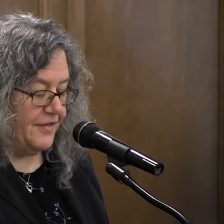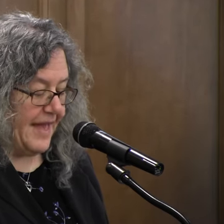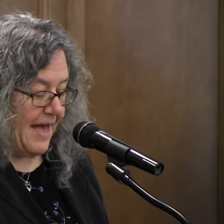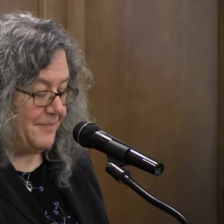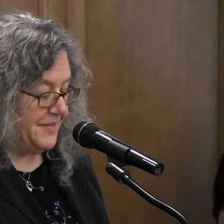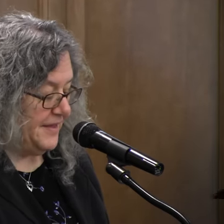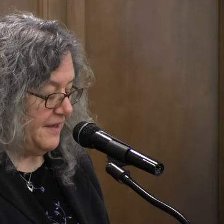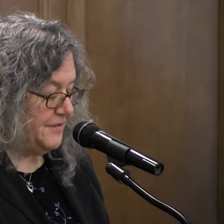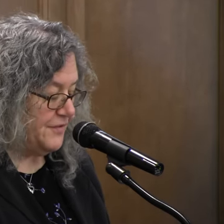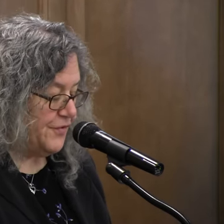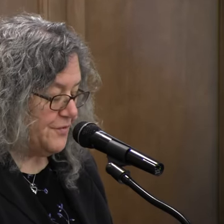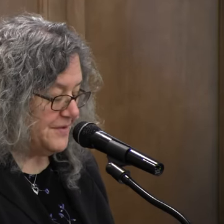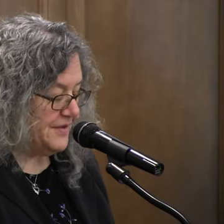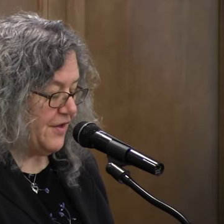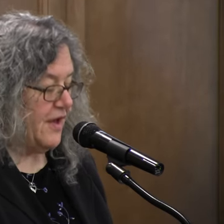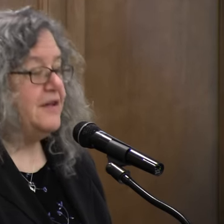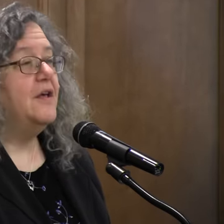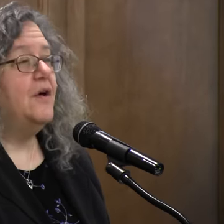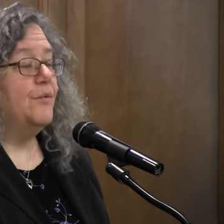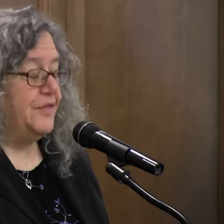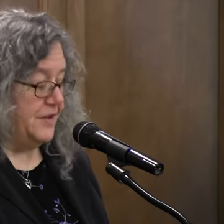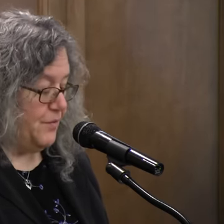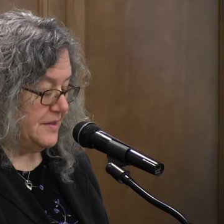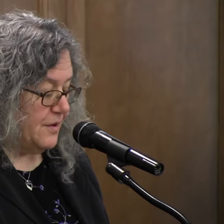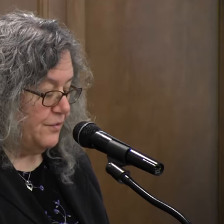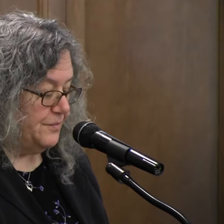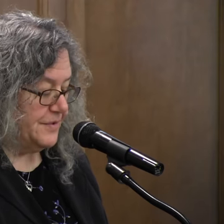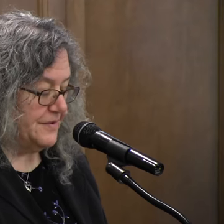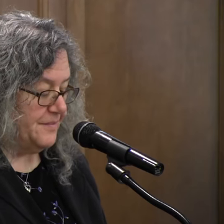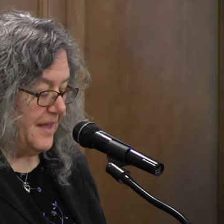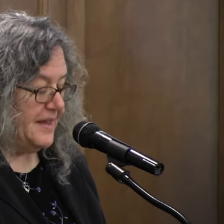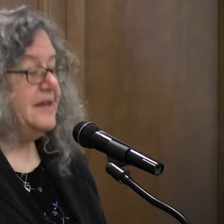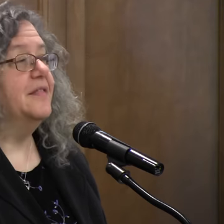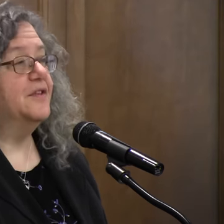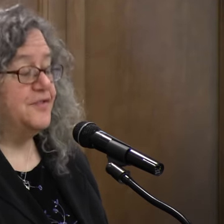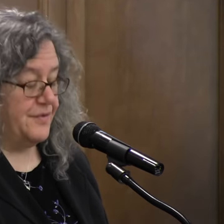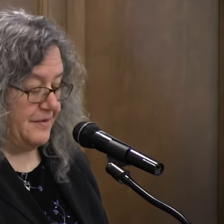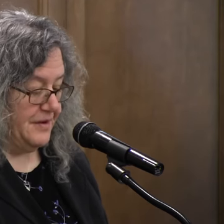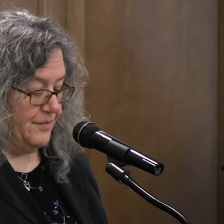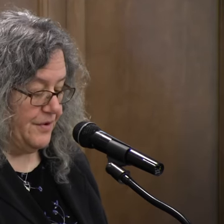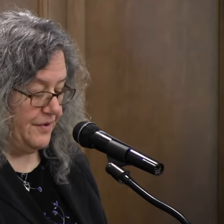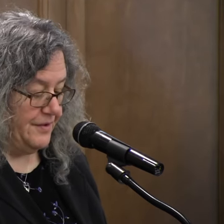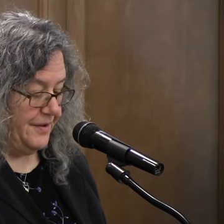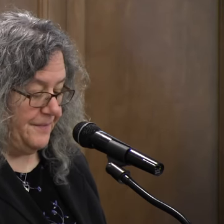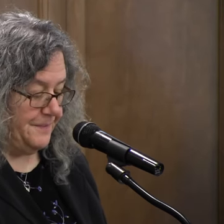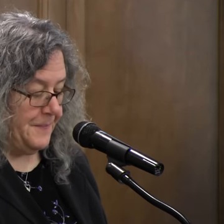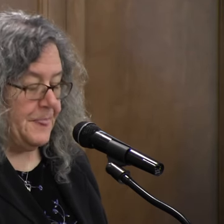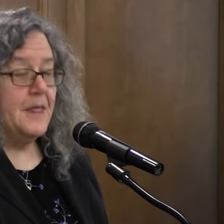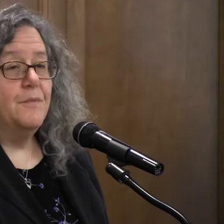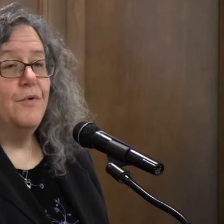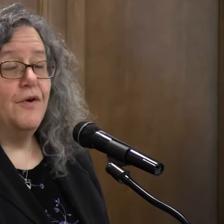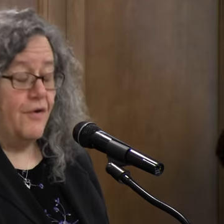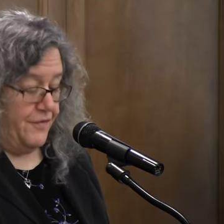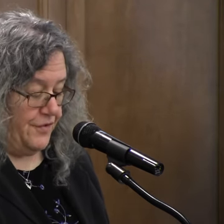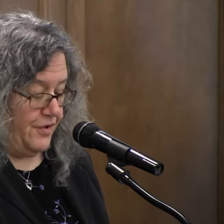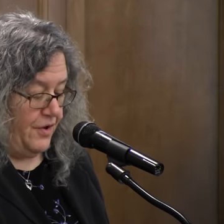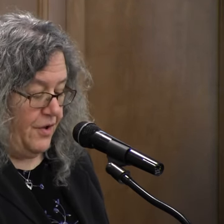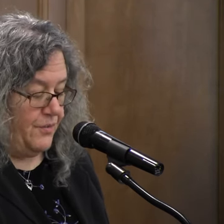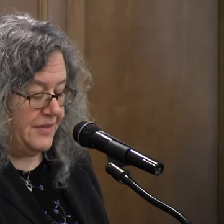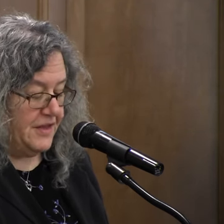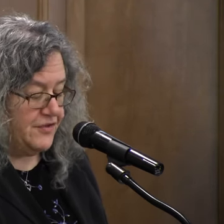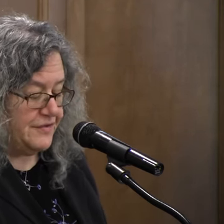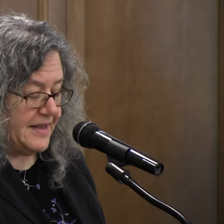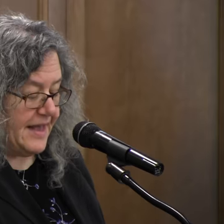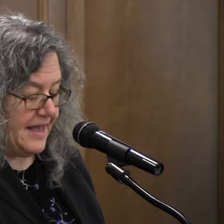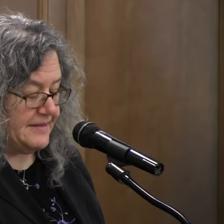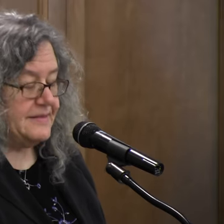against all the apathy of conformist thought within one's own bosom and in the surrounding world. Moreover,